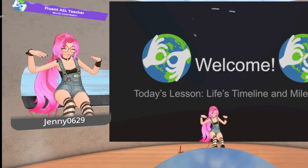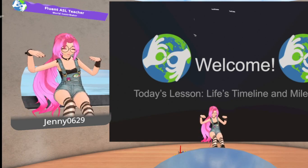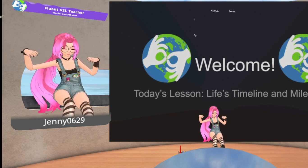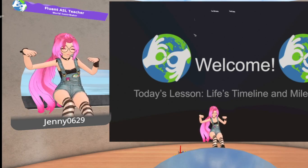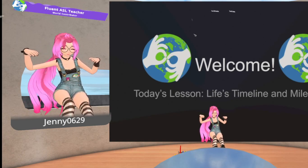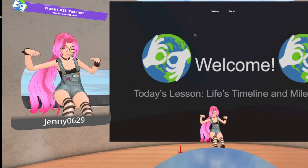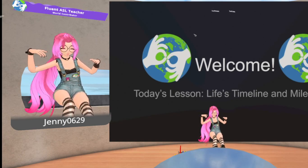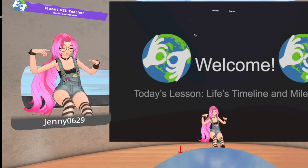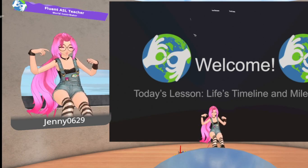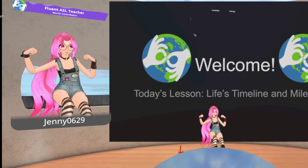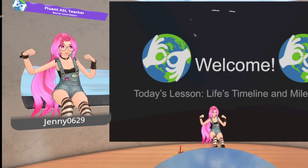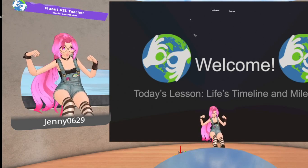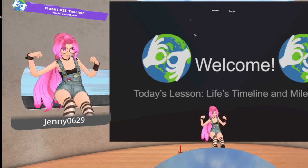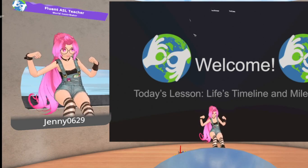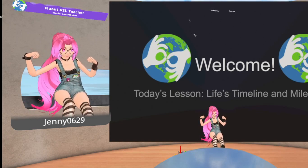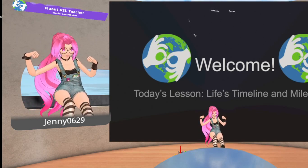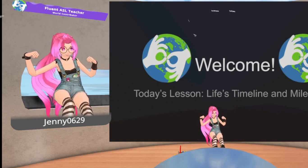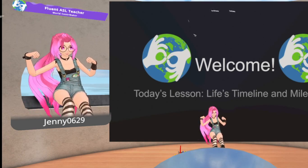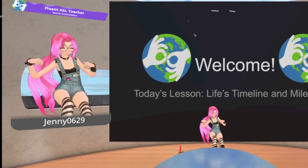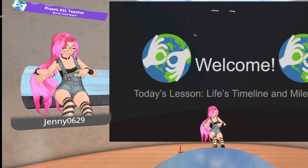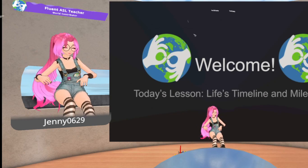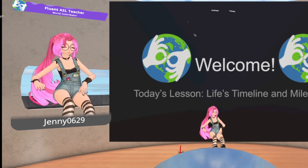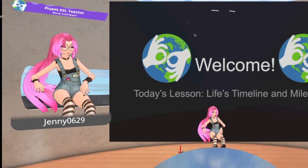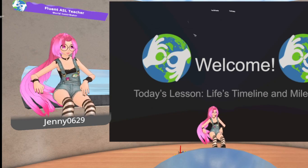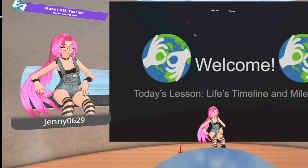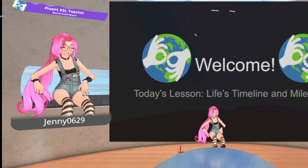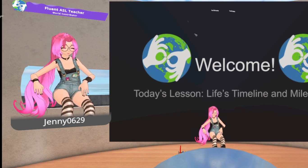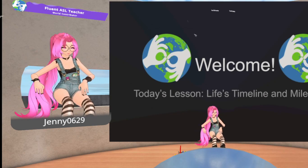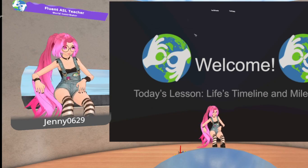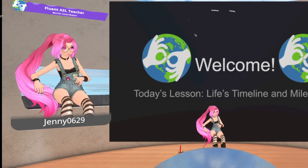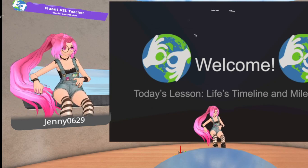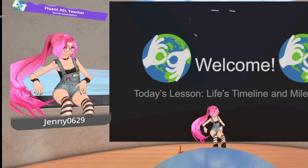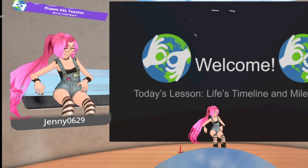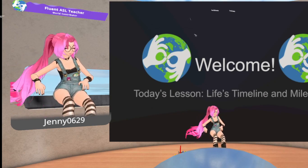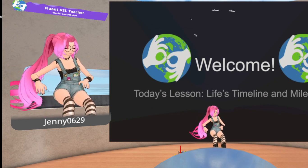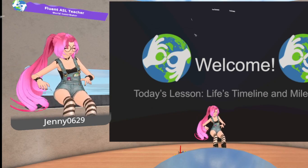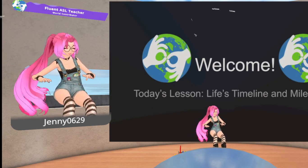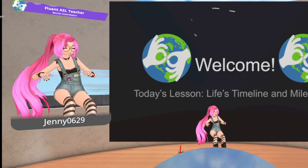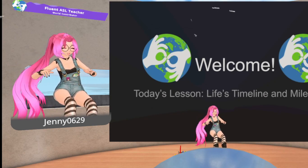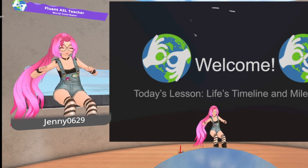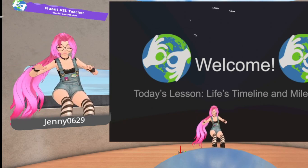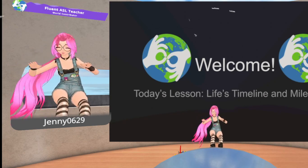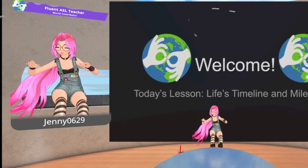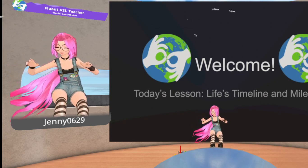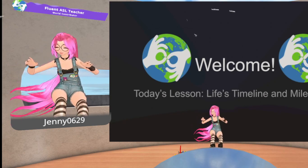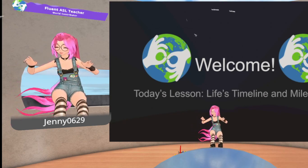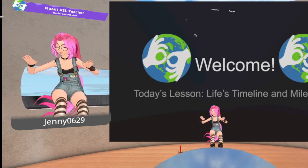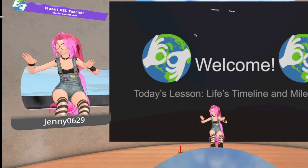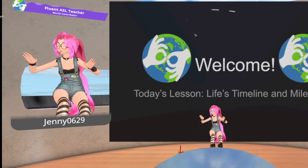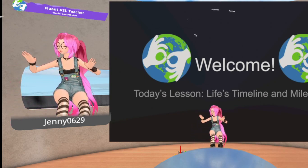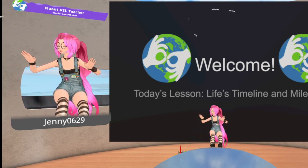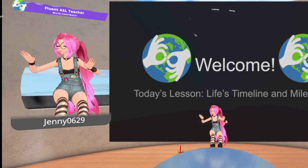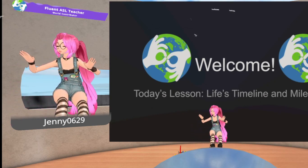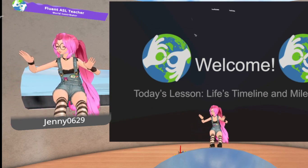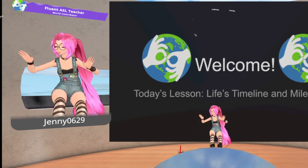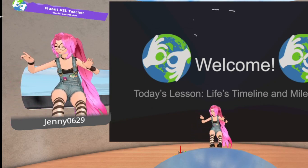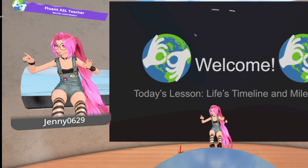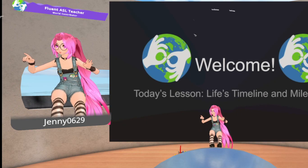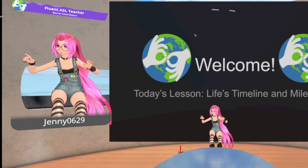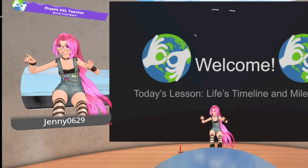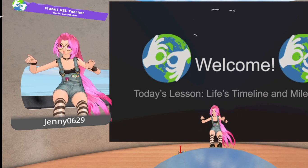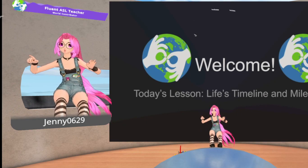Sound. Yeah. So loud is fists. Yeah. That was a good question. Anything else before we take our